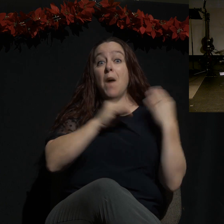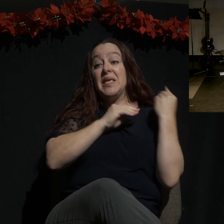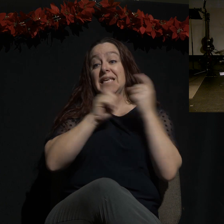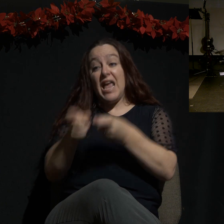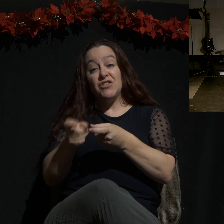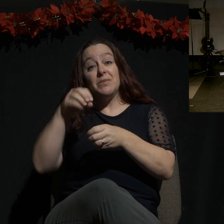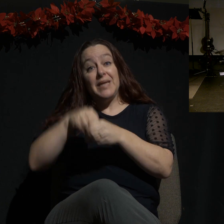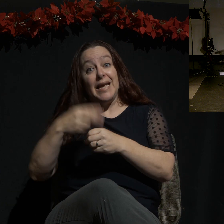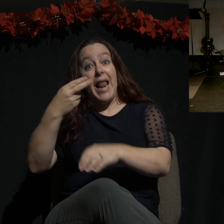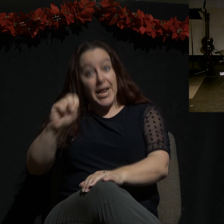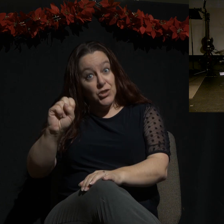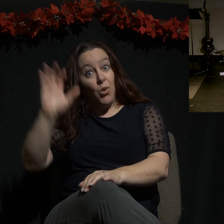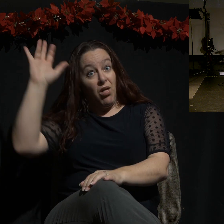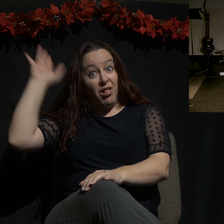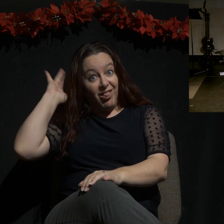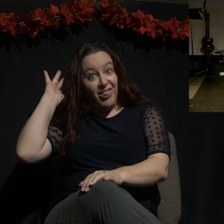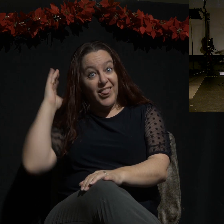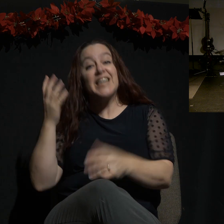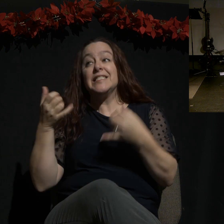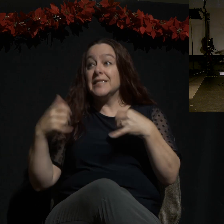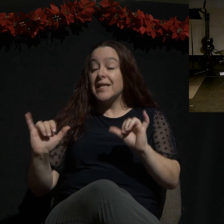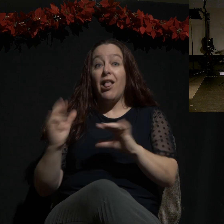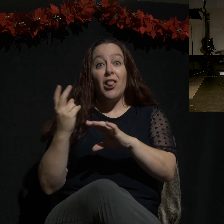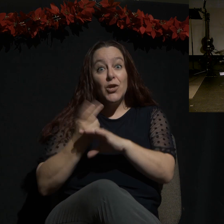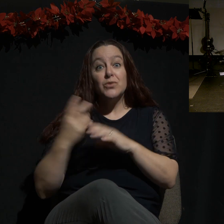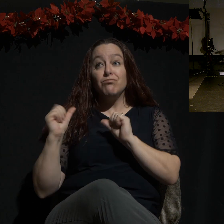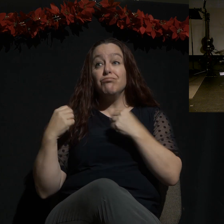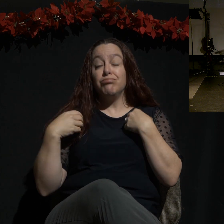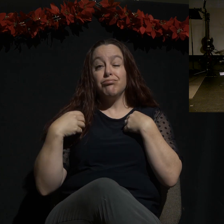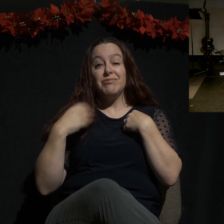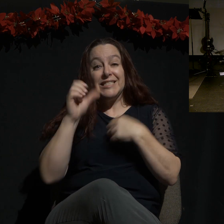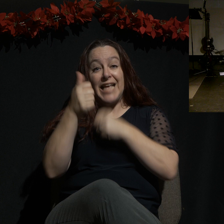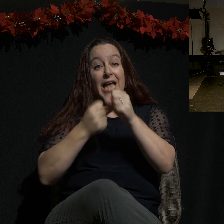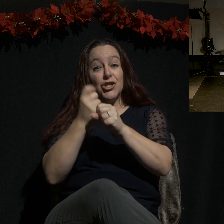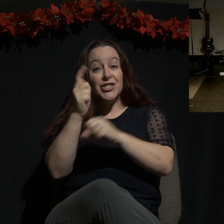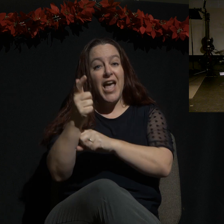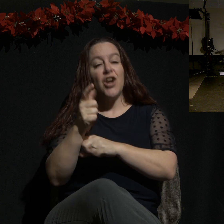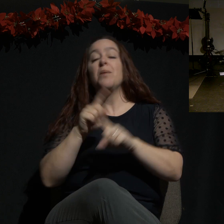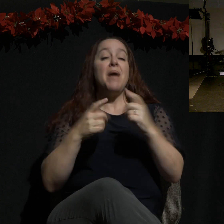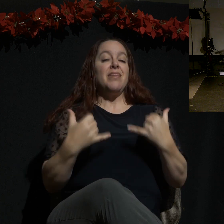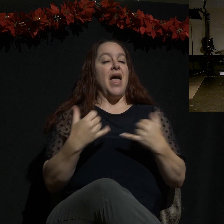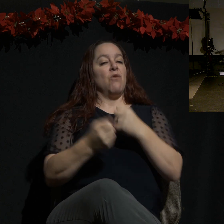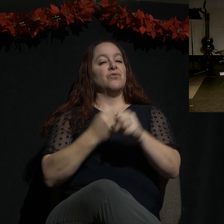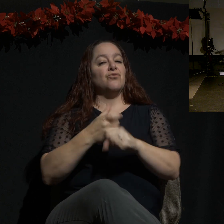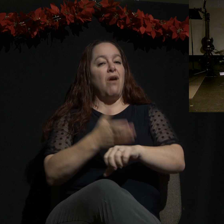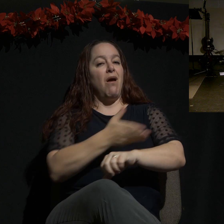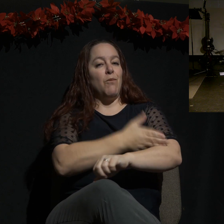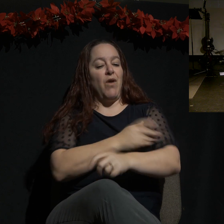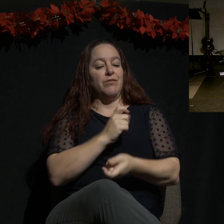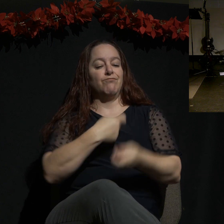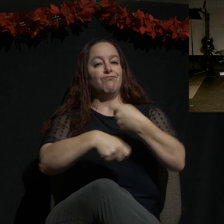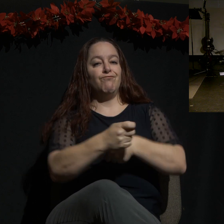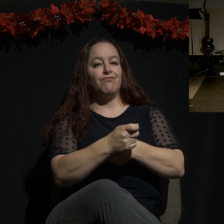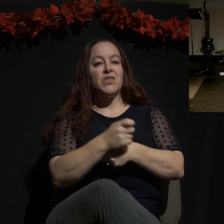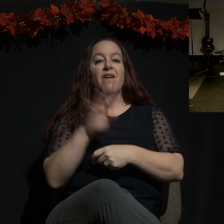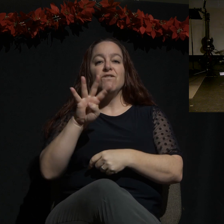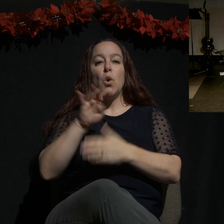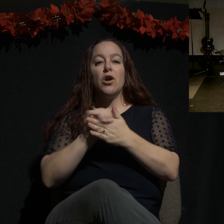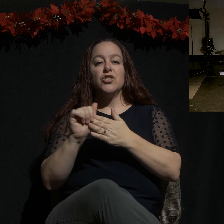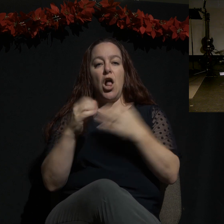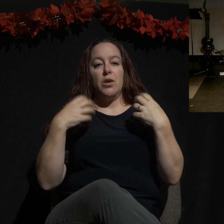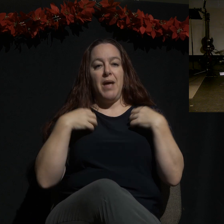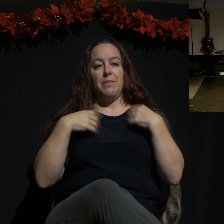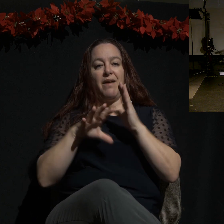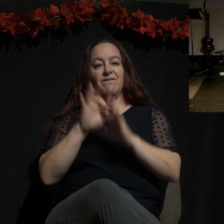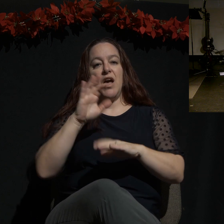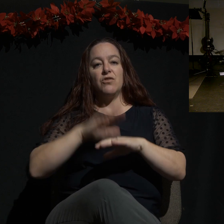when he was in high school. And he was still using it close to 10 years later. He did upgrade this year to a $4 backpack that he